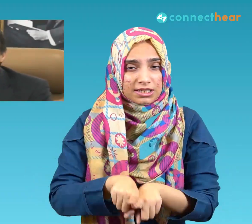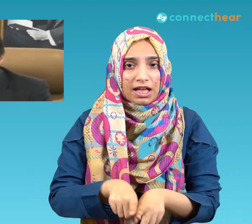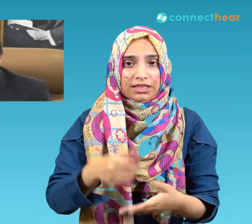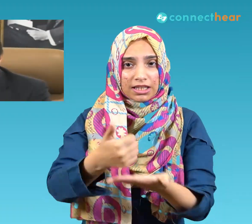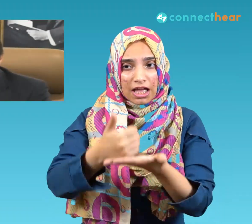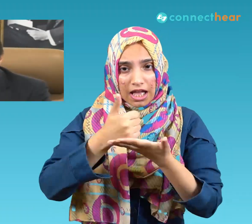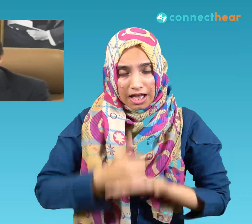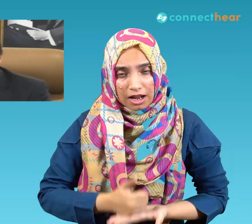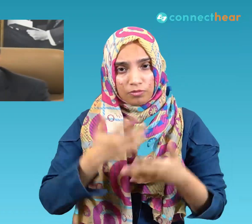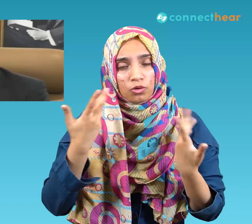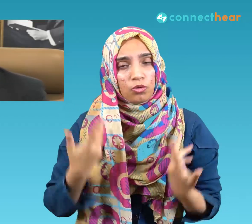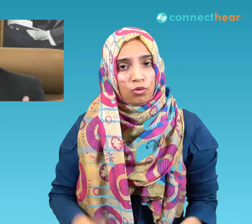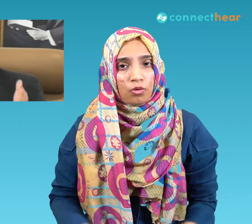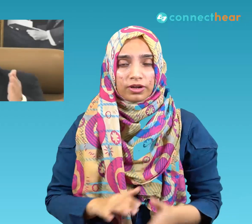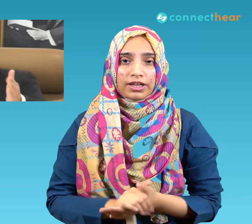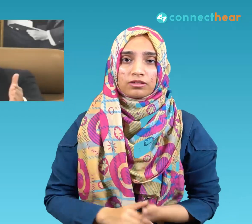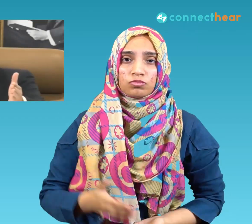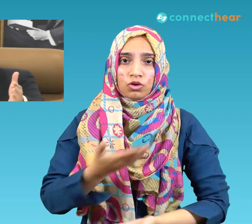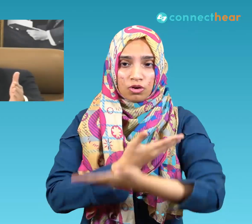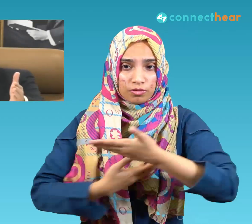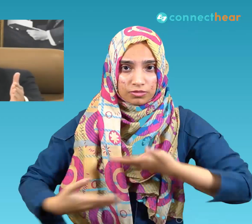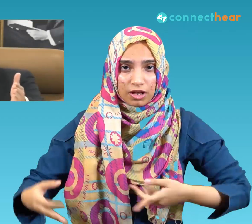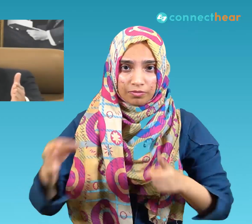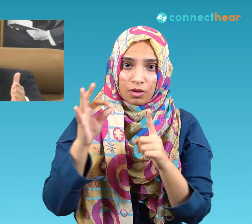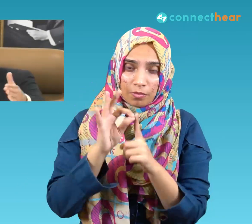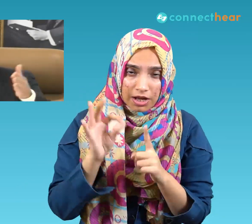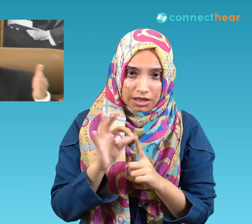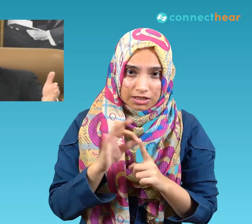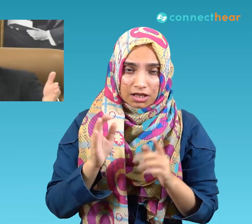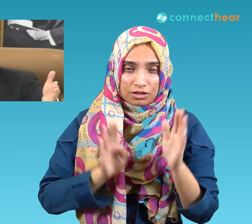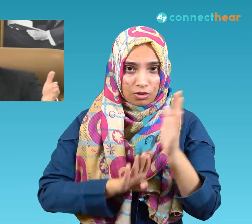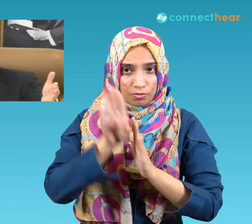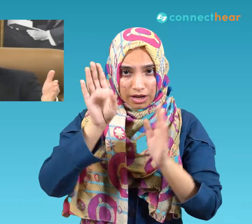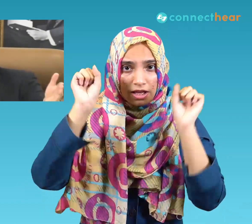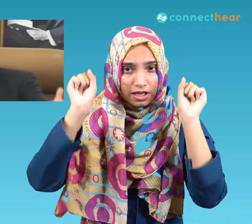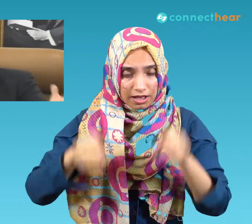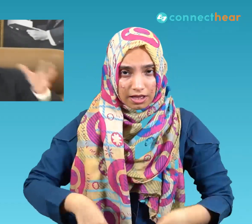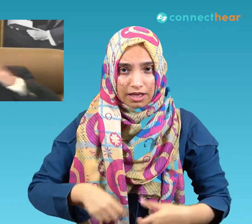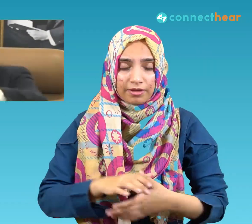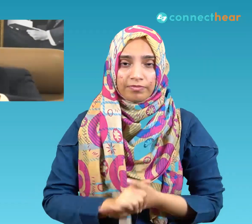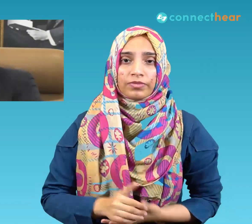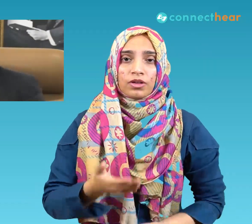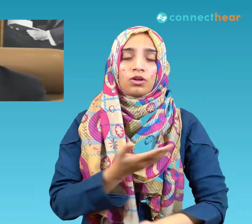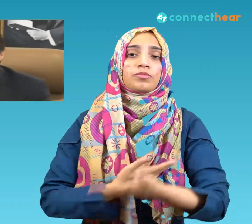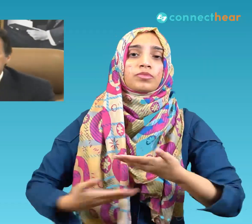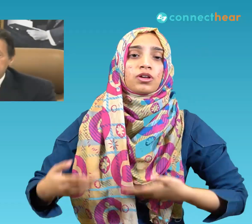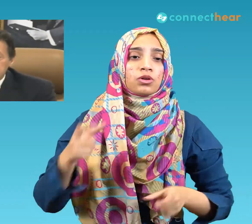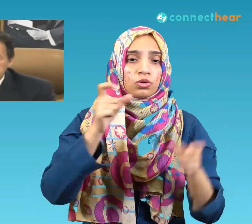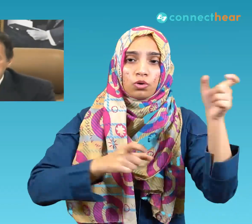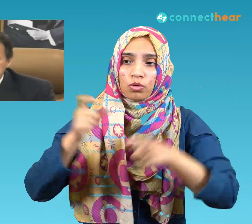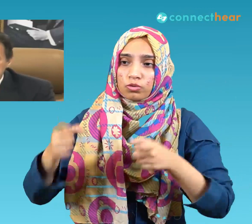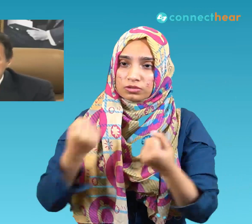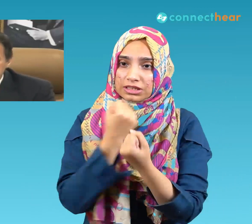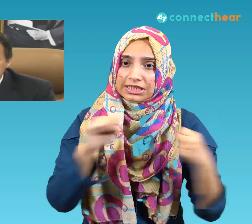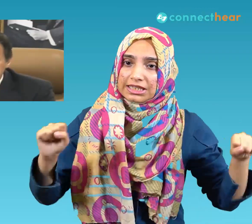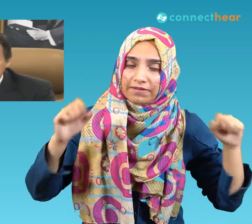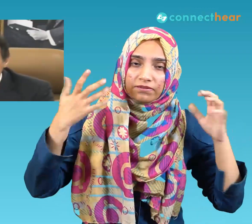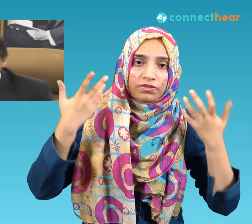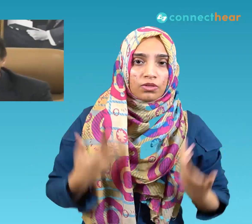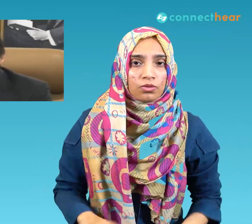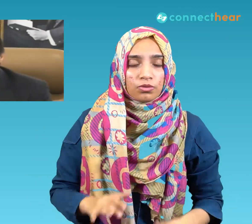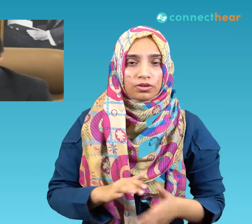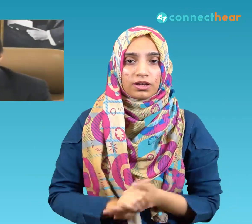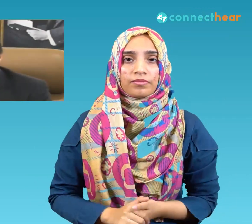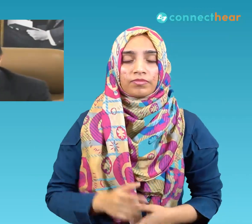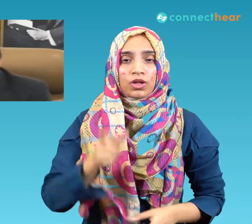than any other country. So we saved our economy from its worst effects. Also, we saved people dying from the